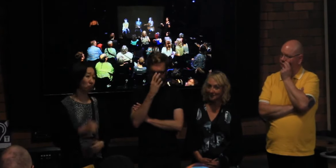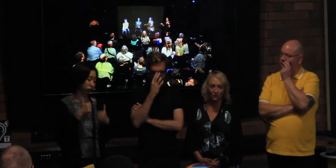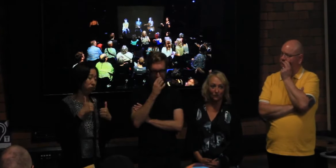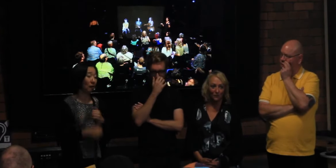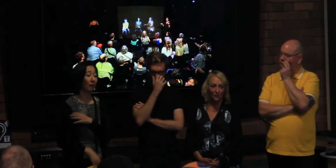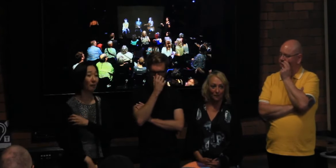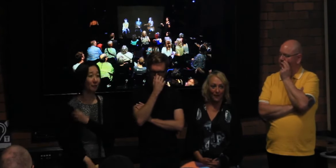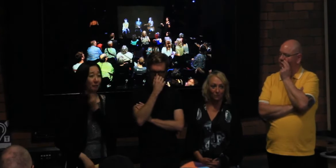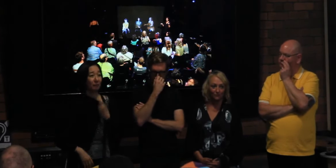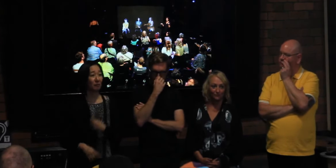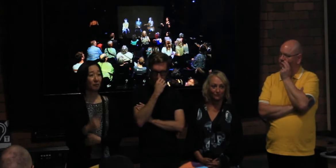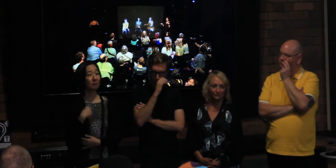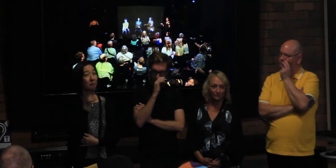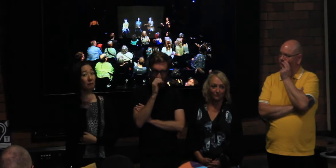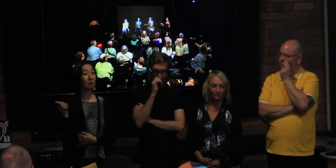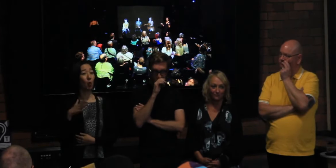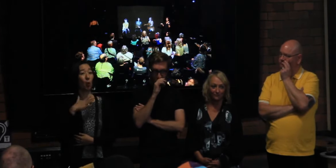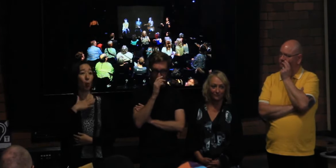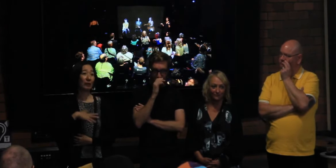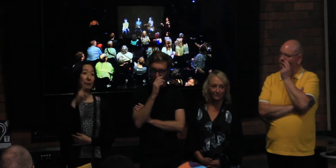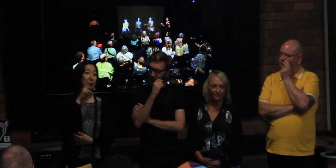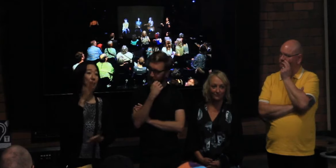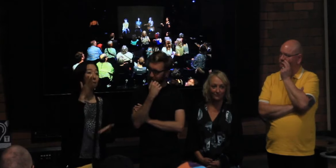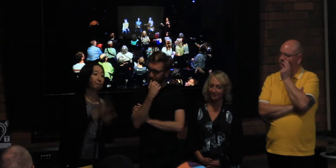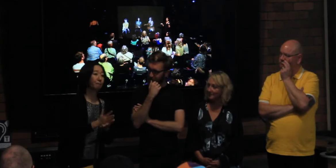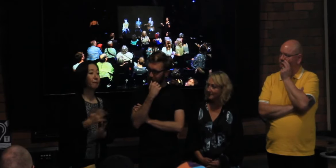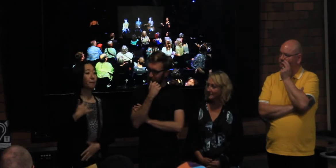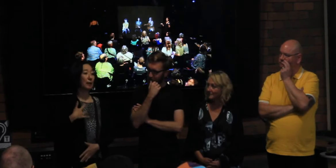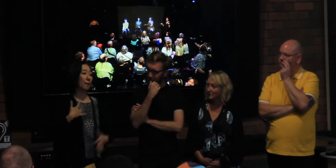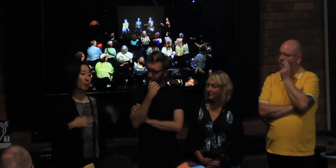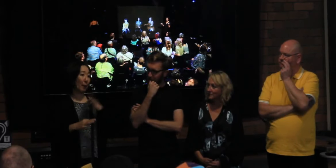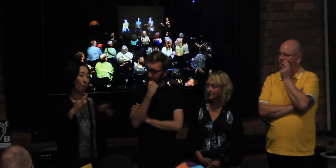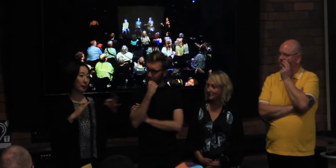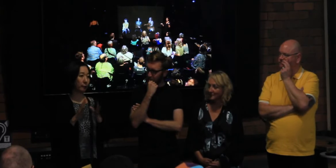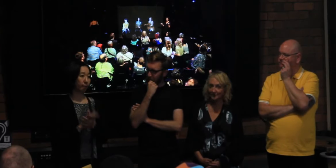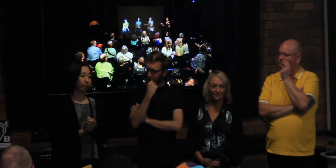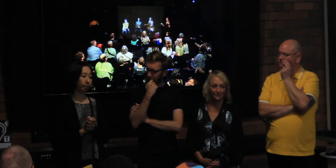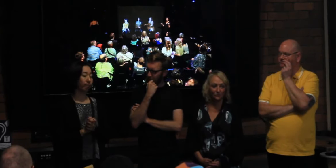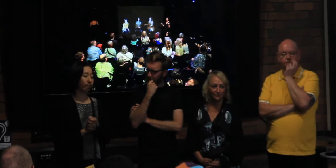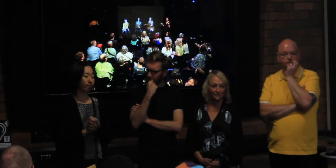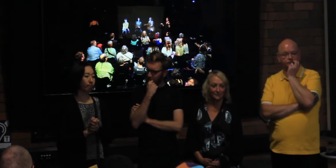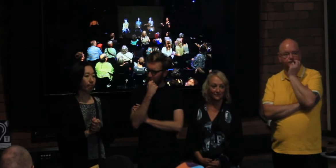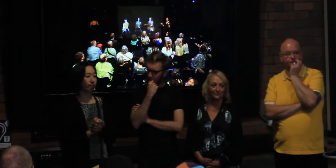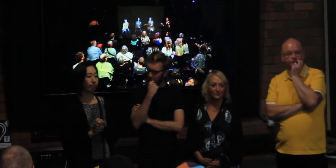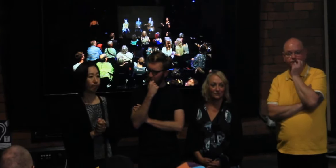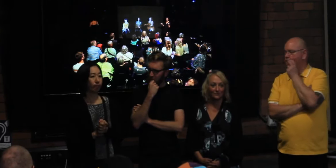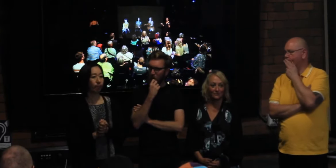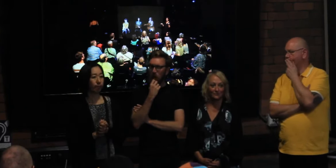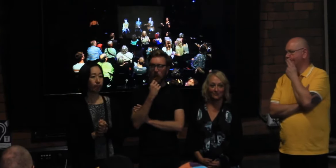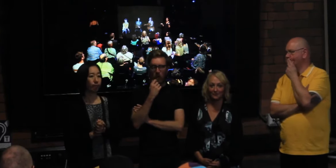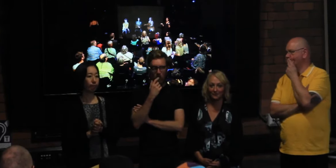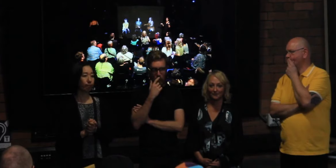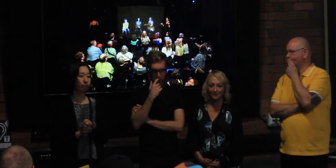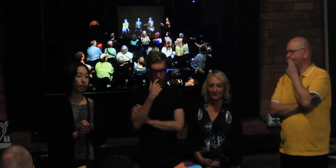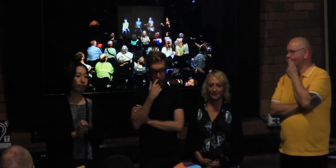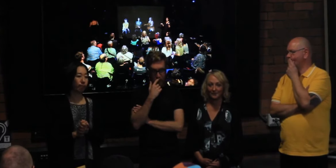stories, you know, so I mean that was wonderful. They wanted to see the live performance.